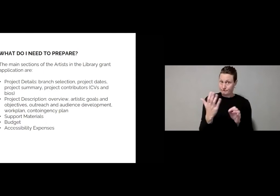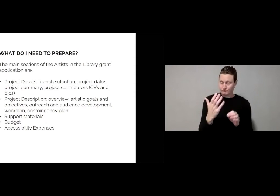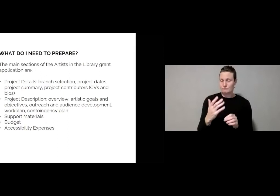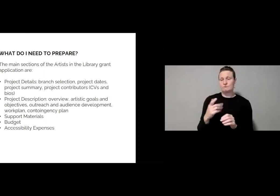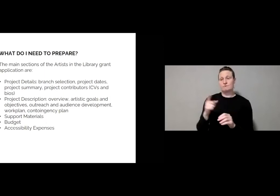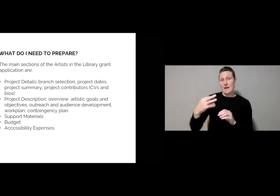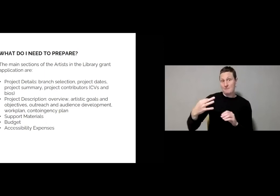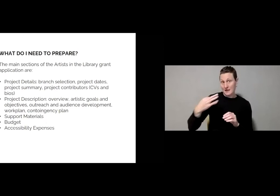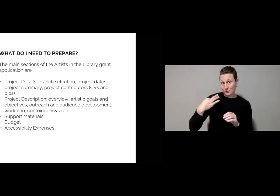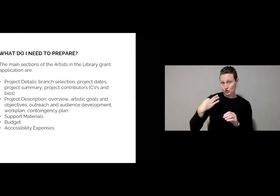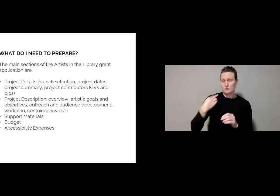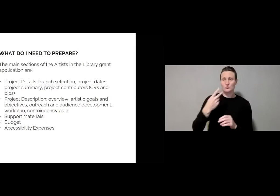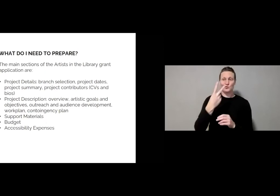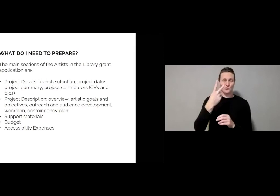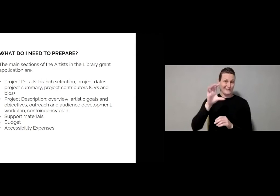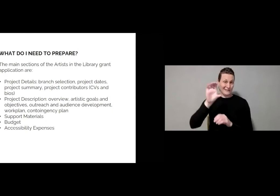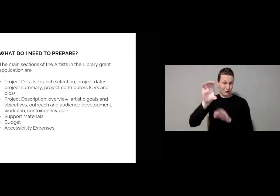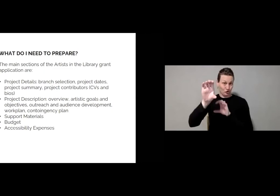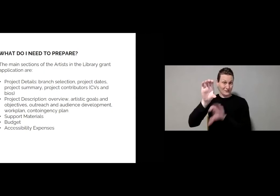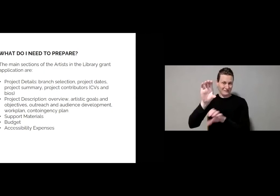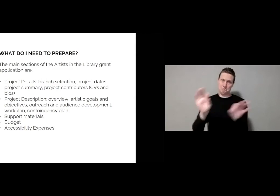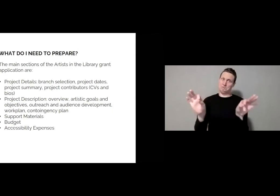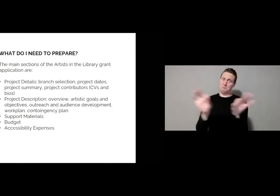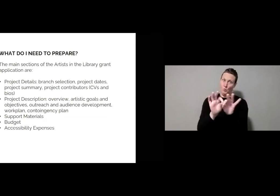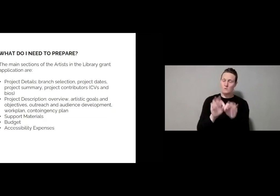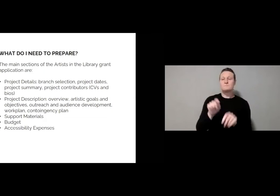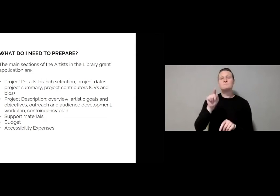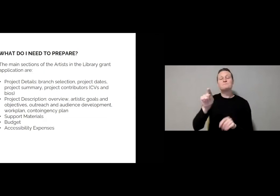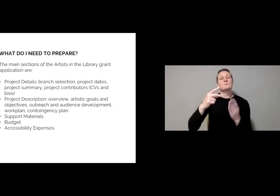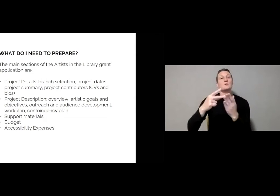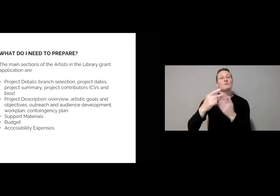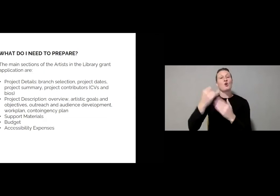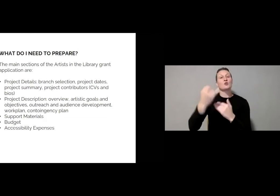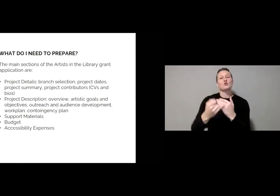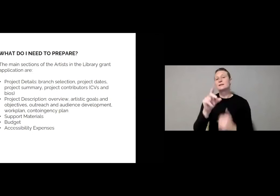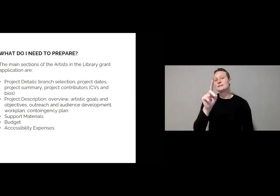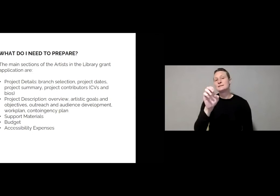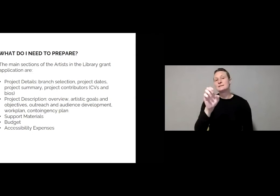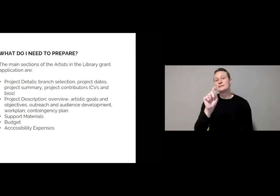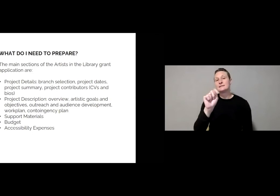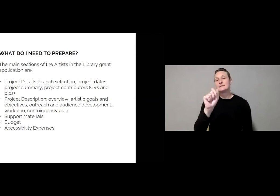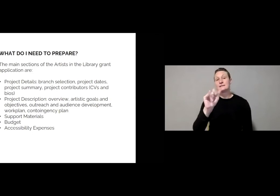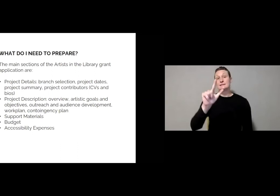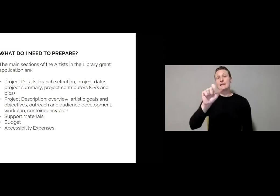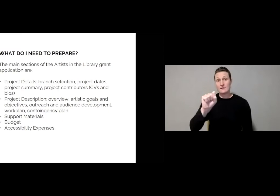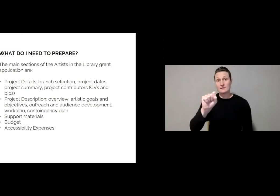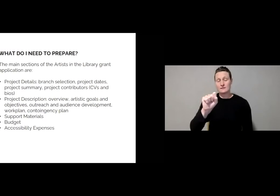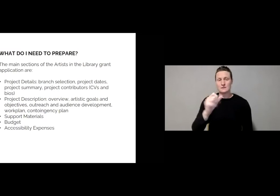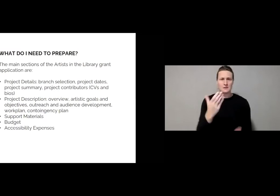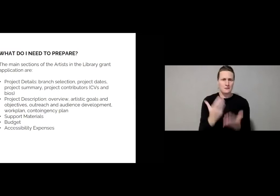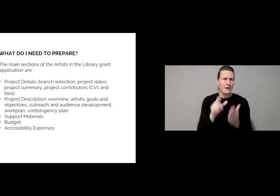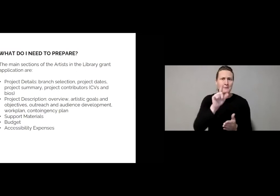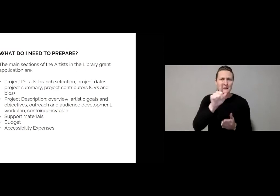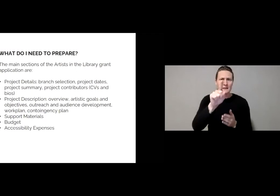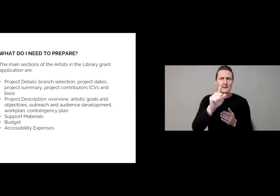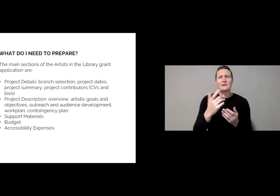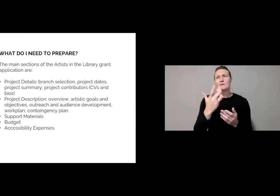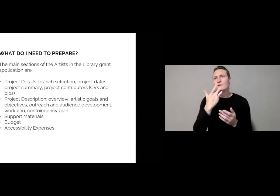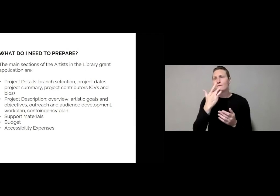that's where you're going to talk about what branch you want to be working in. Maybe you're going to list a bunch of different